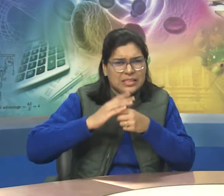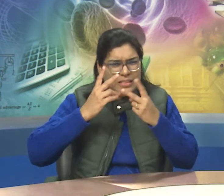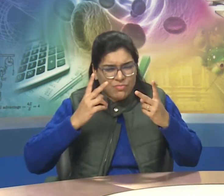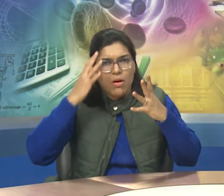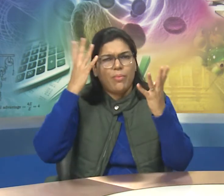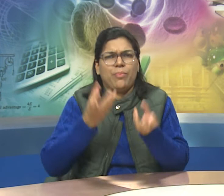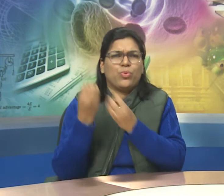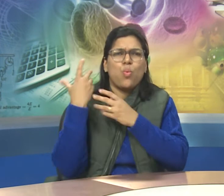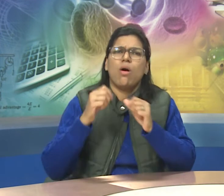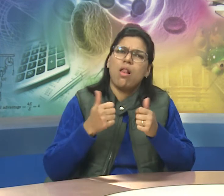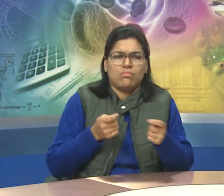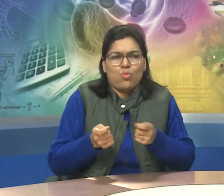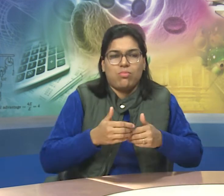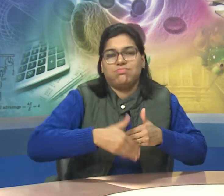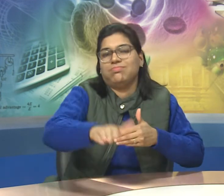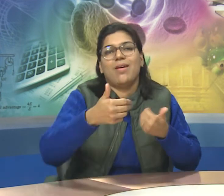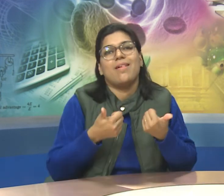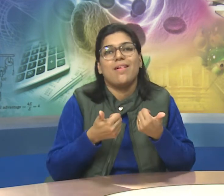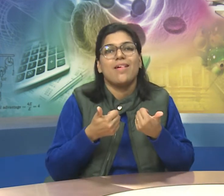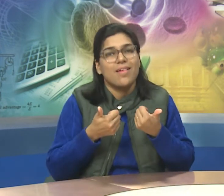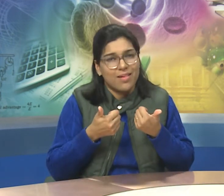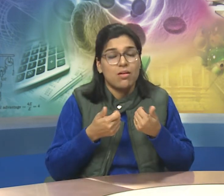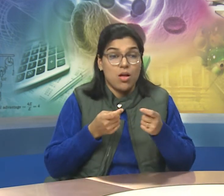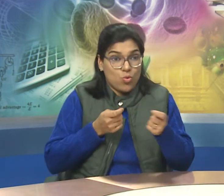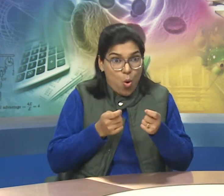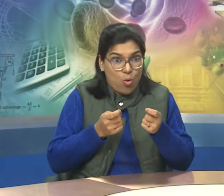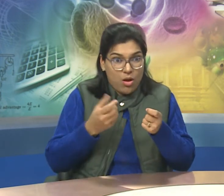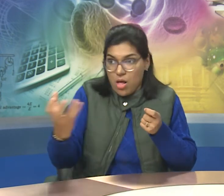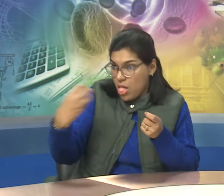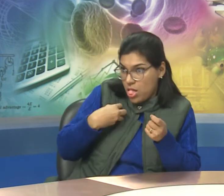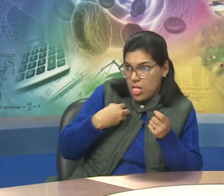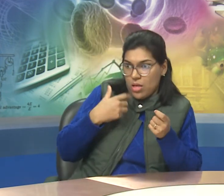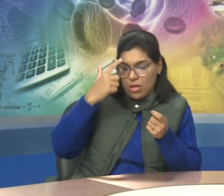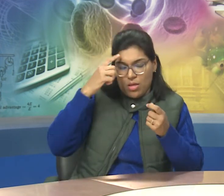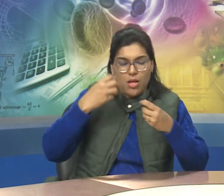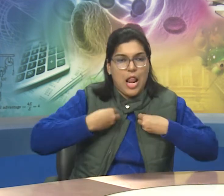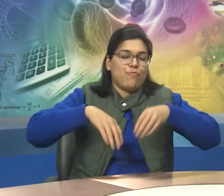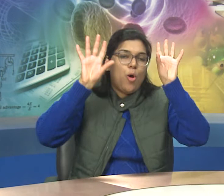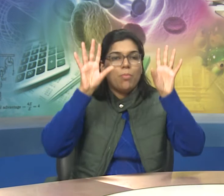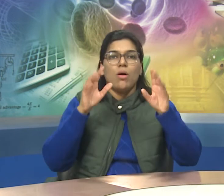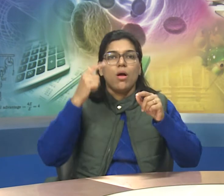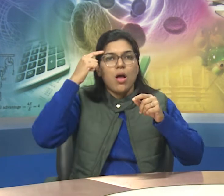time efficiently scores over who don't.